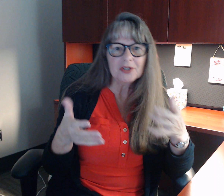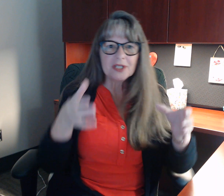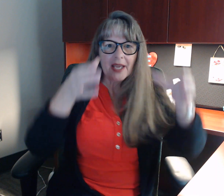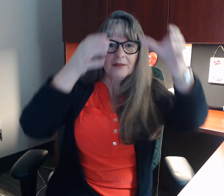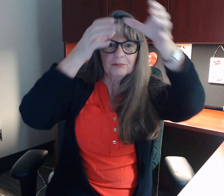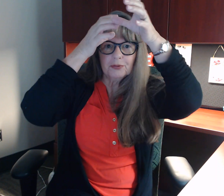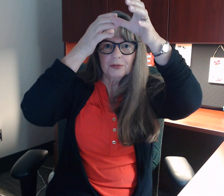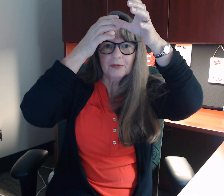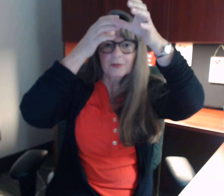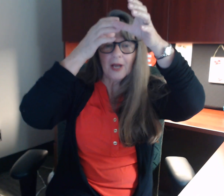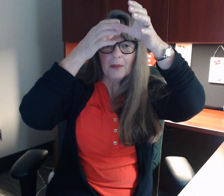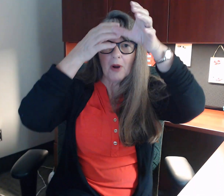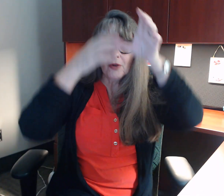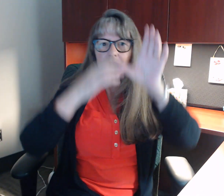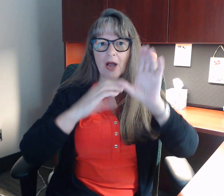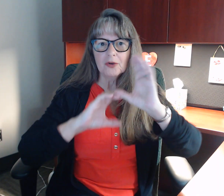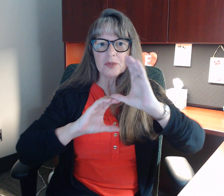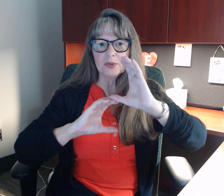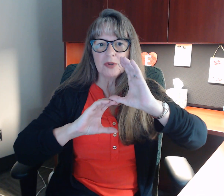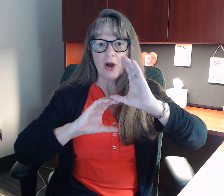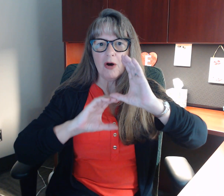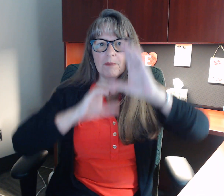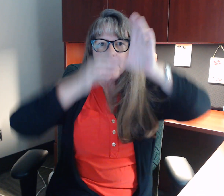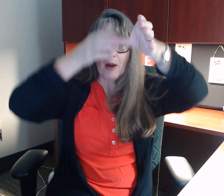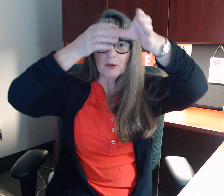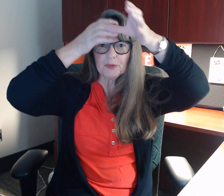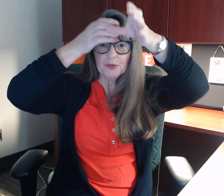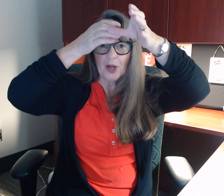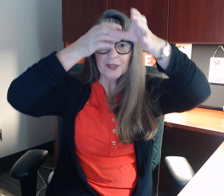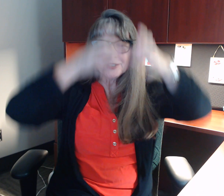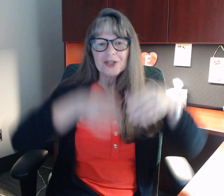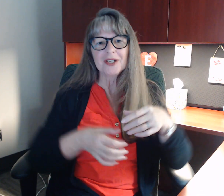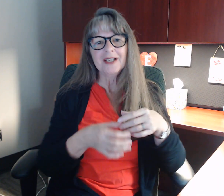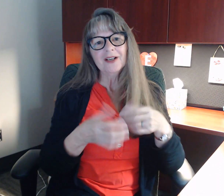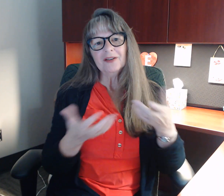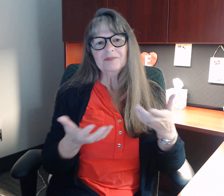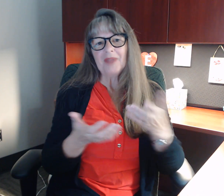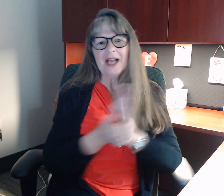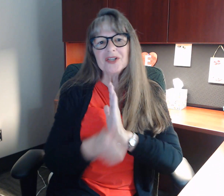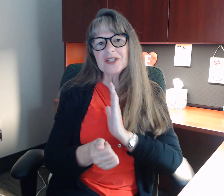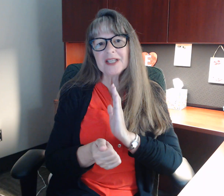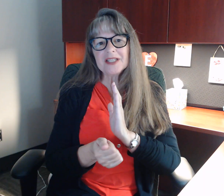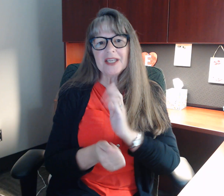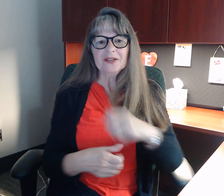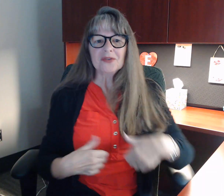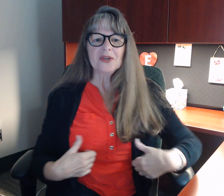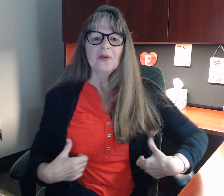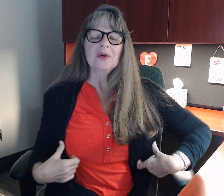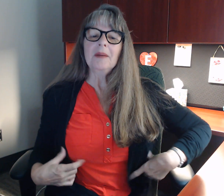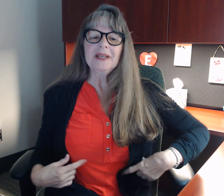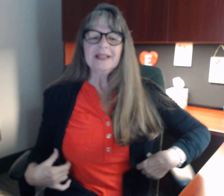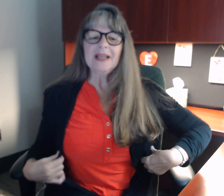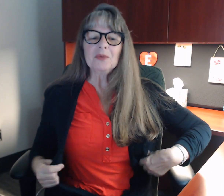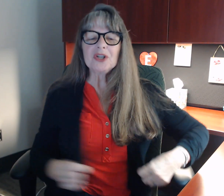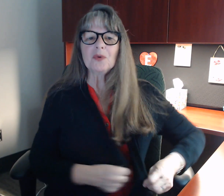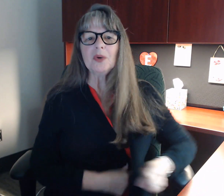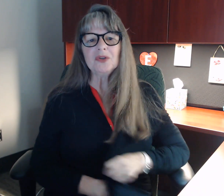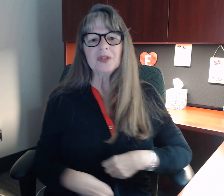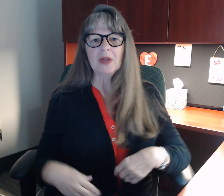say, I'm all knowledgeable, all powerful knowledge. I just say skill. So, I mean, whichever one you say, I'm